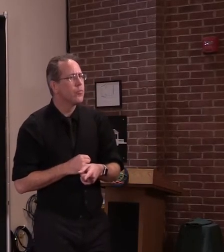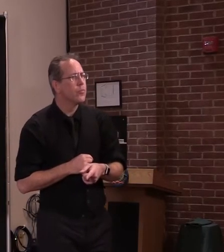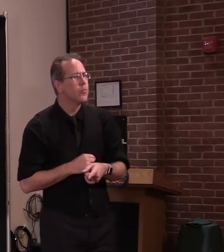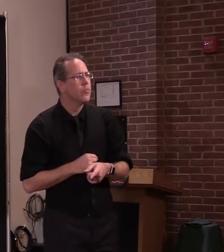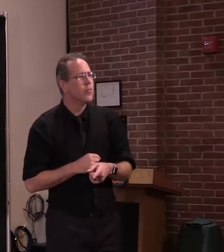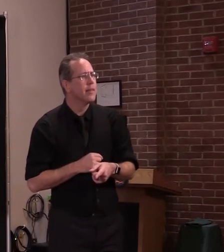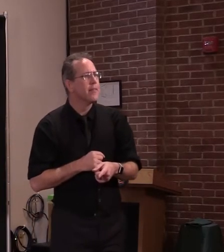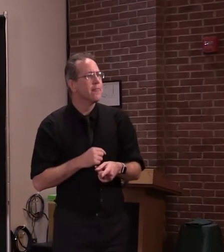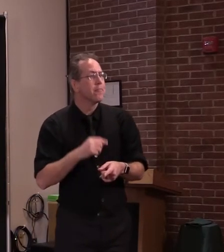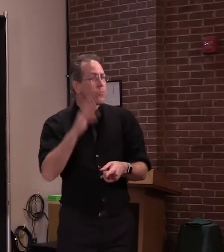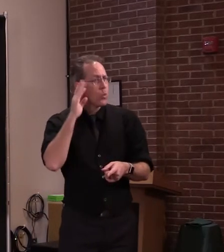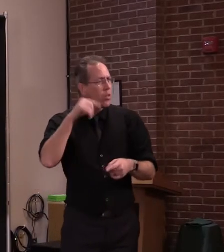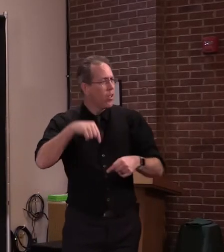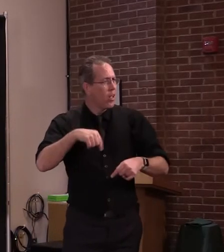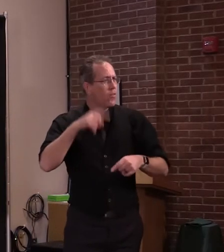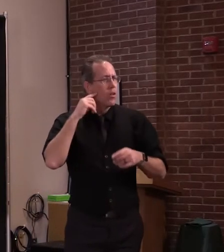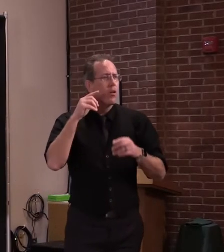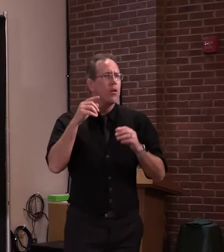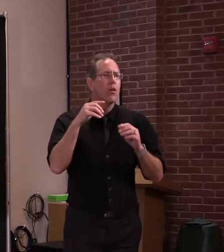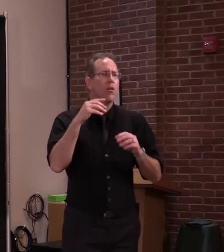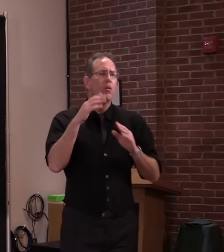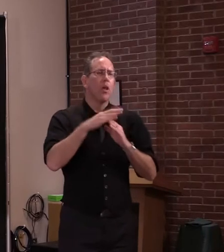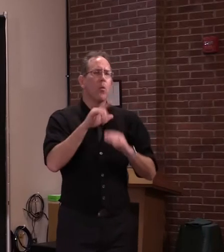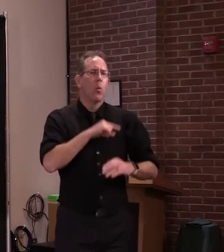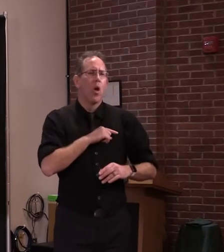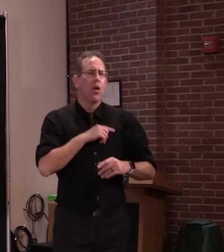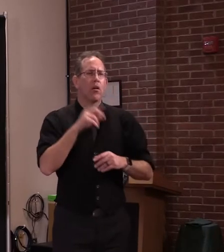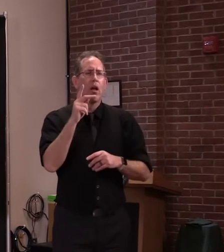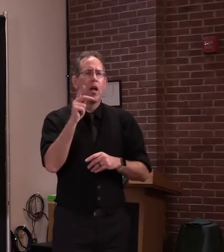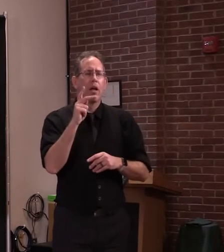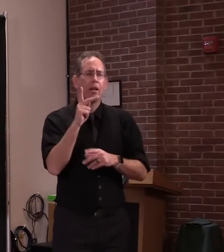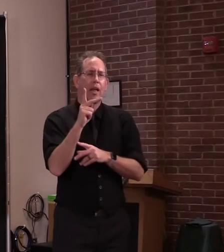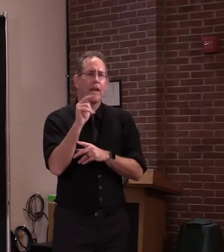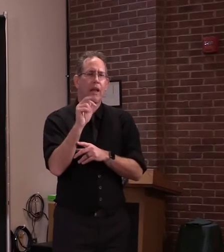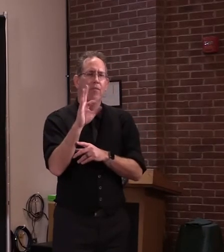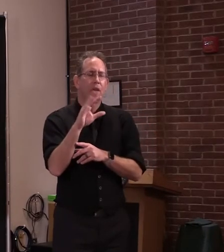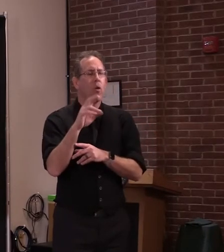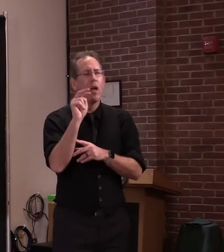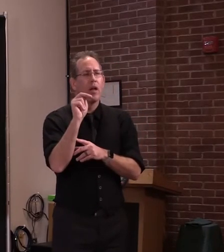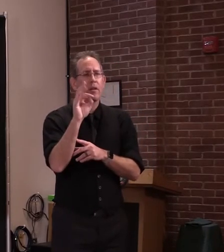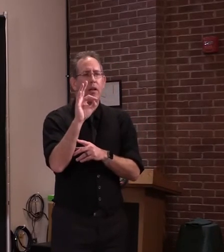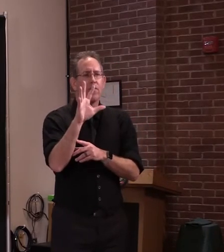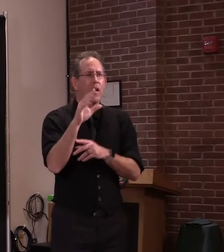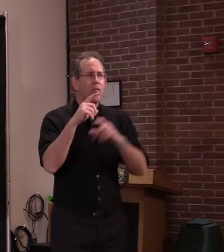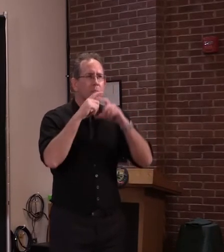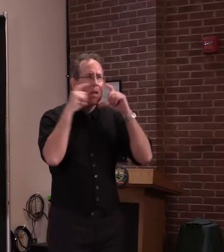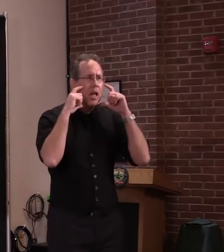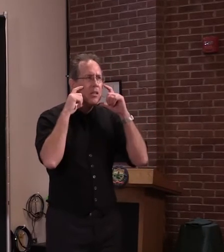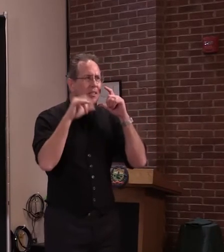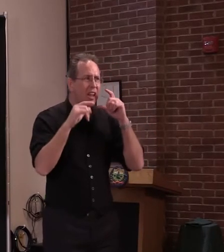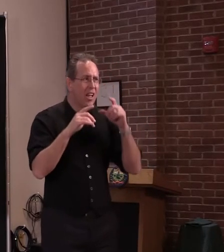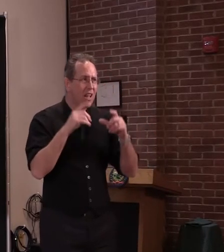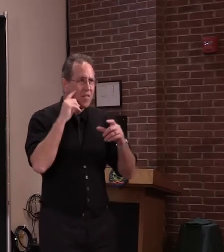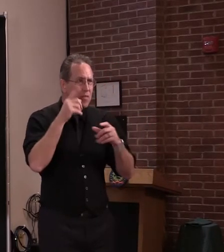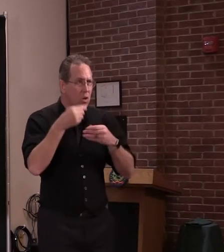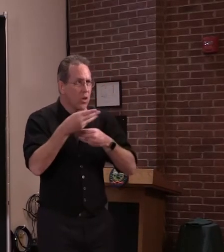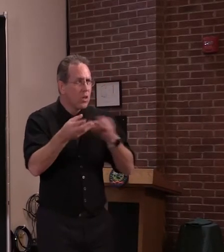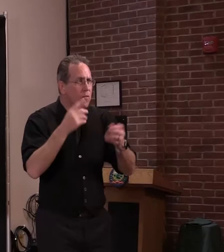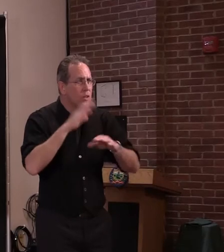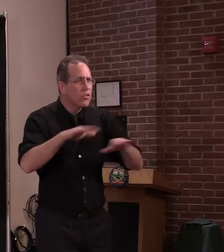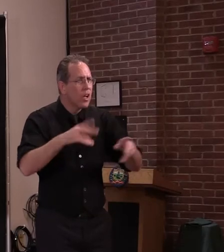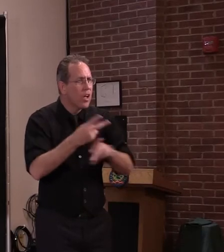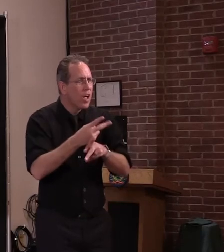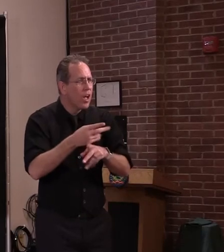high-quality KN95 and N94 masks made available to the public in Vermont? I believe I heard earlier in the press conference a reference made